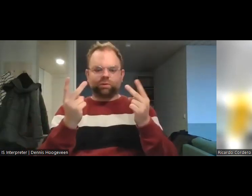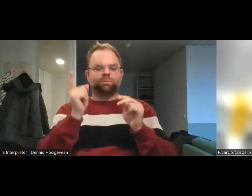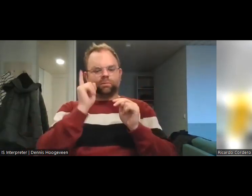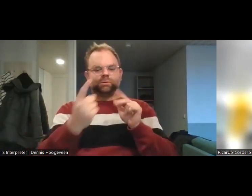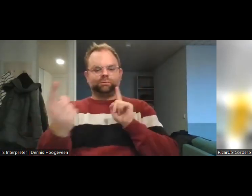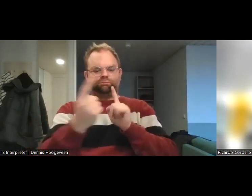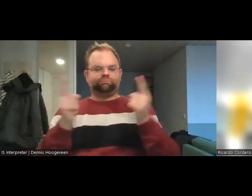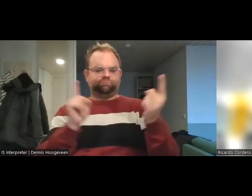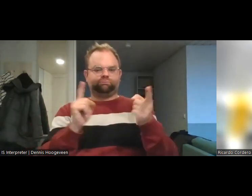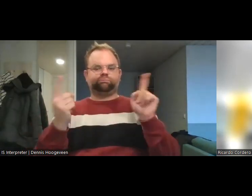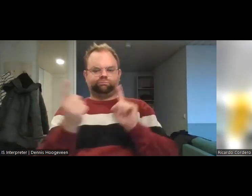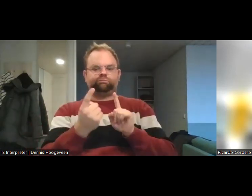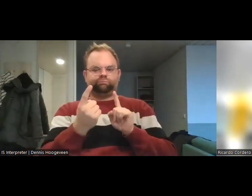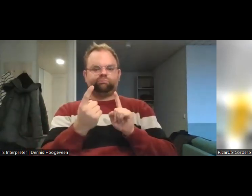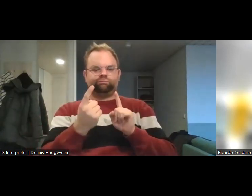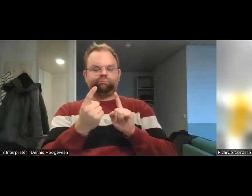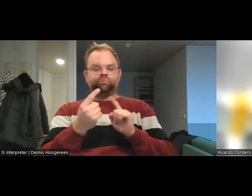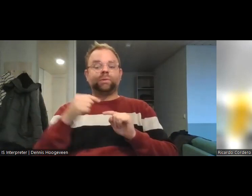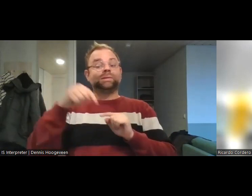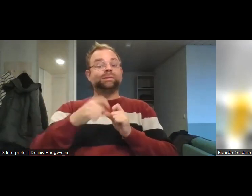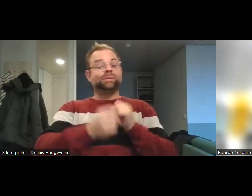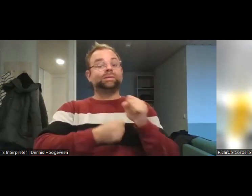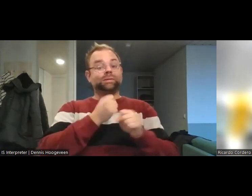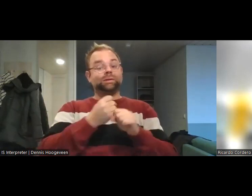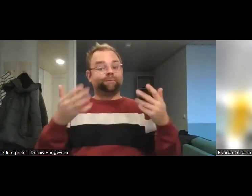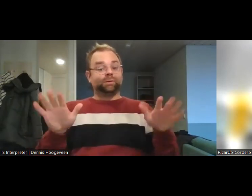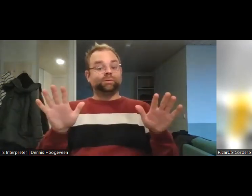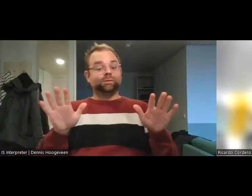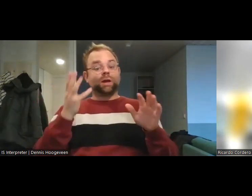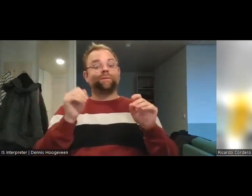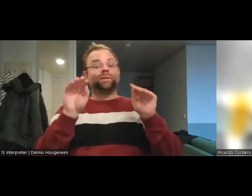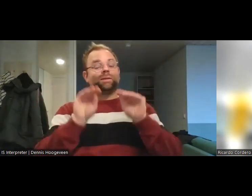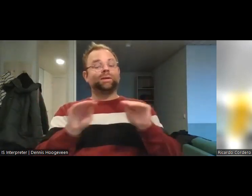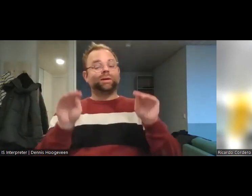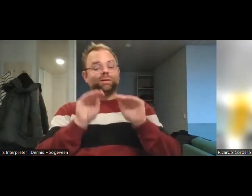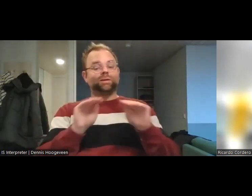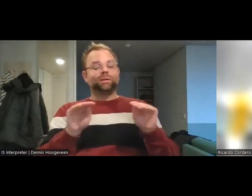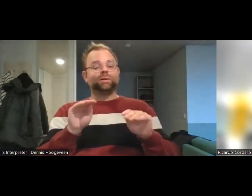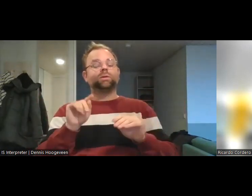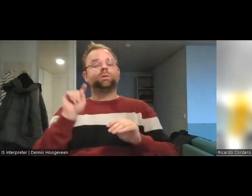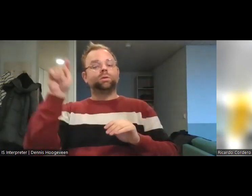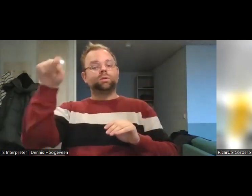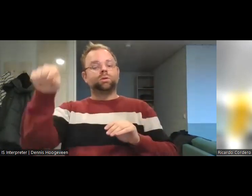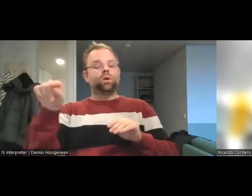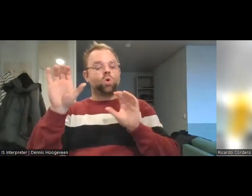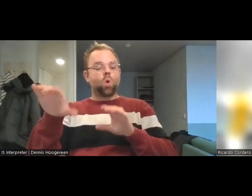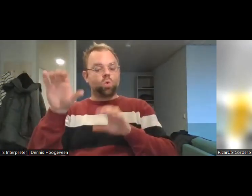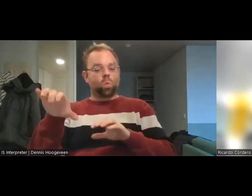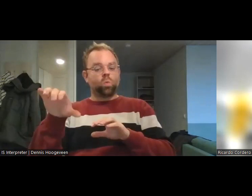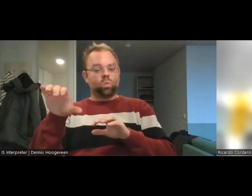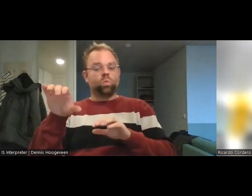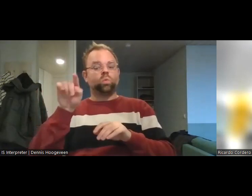the Democratic Republic of Congo, where we had an opportunity to meet in person with